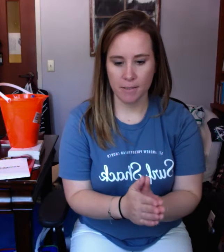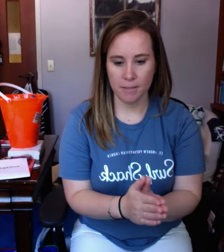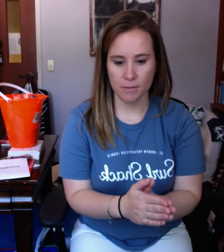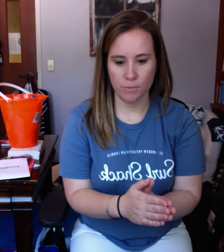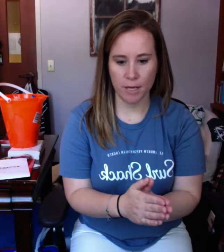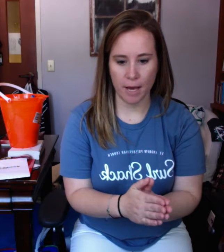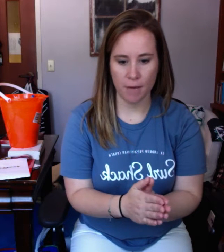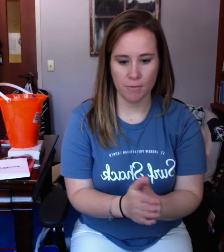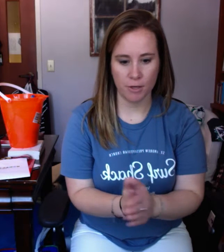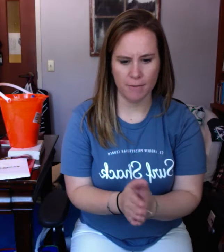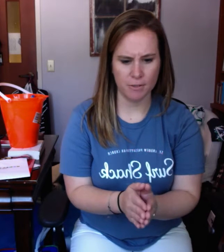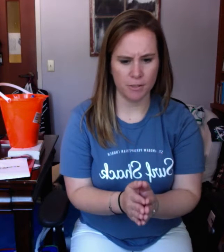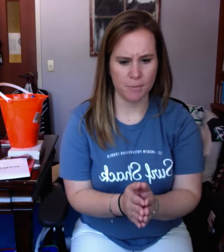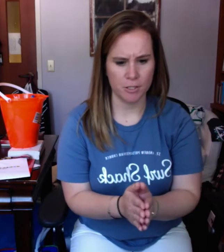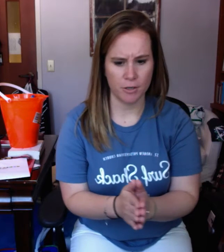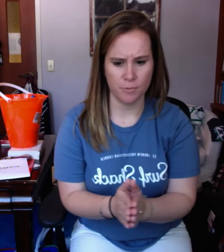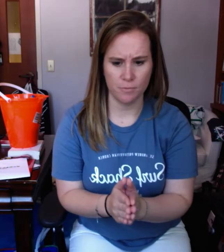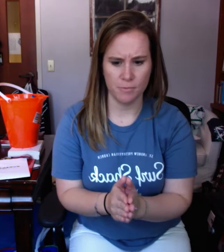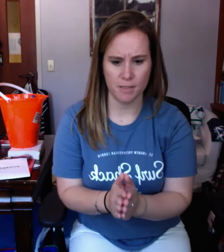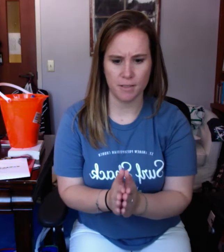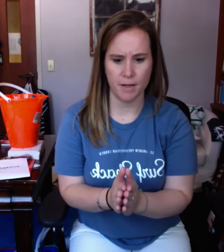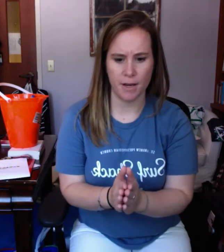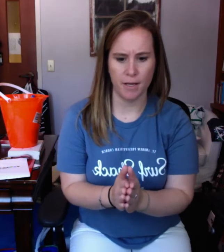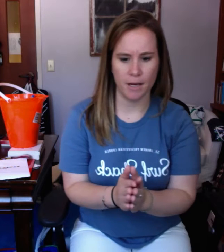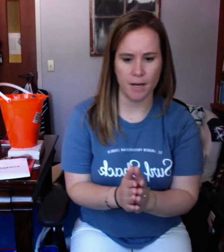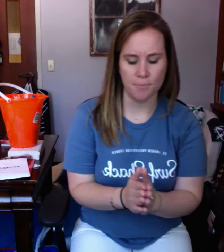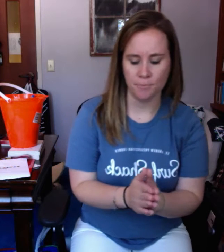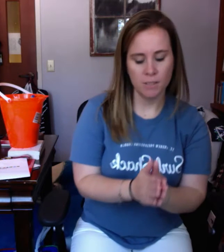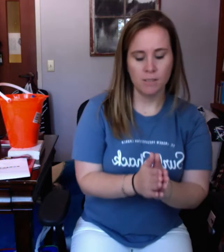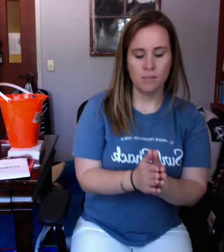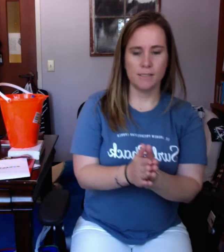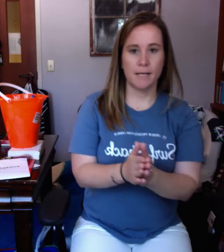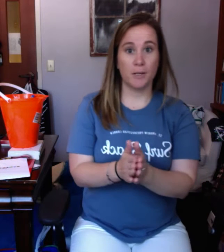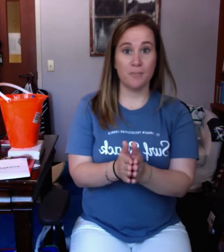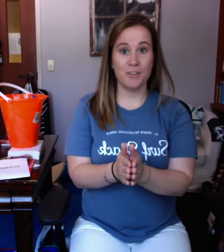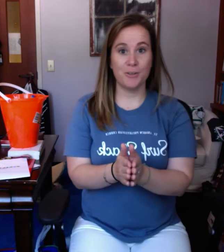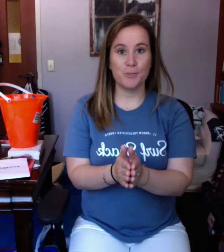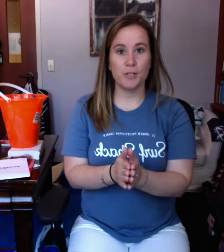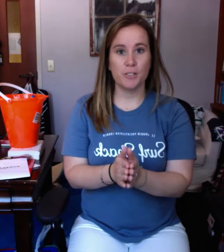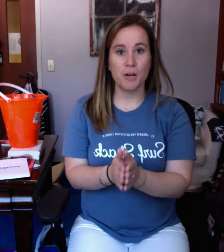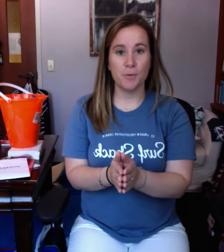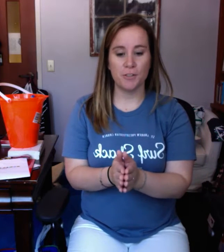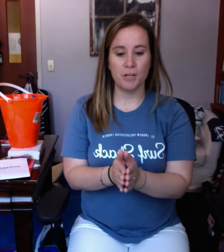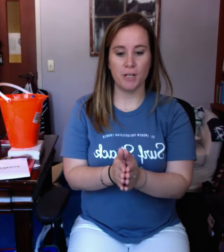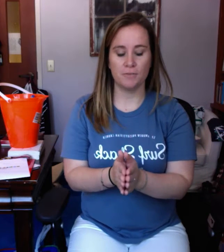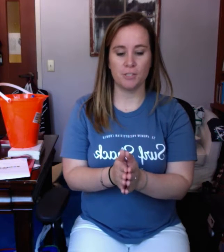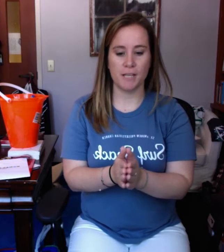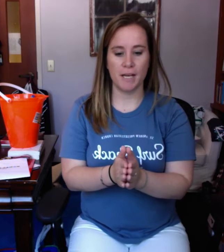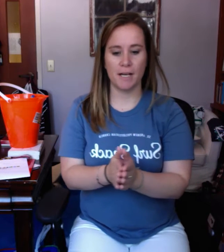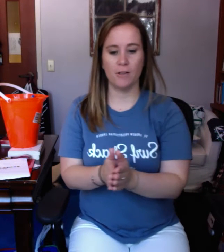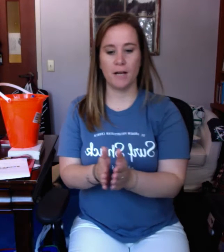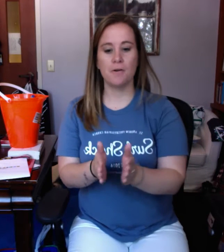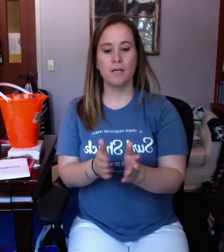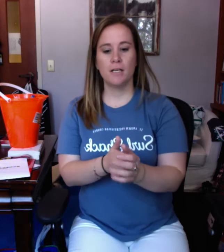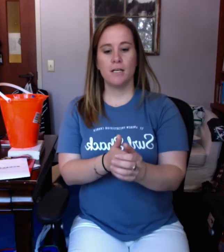Next we have, sorry, I have to look to make sure I don't miss a segment of the Lord's Prayer. It's harder when you're not just saying it out loud. Next